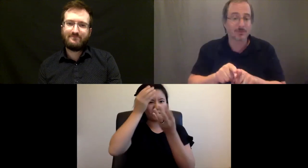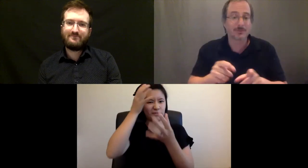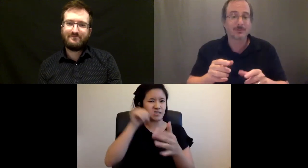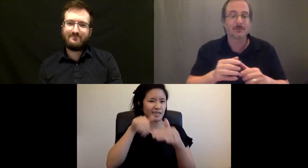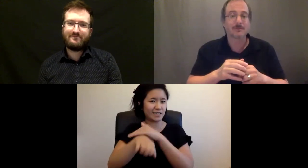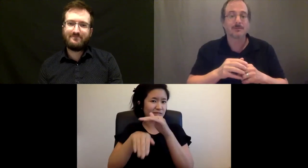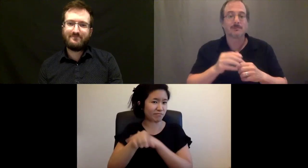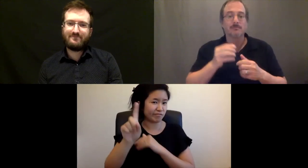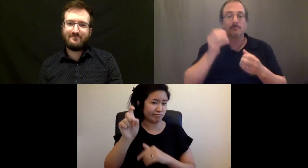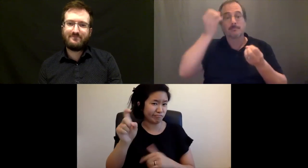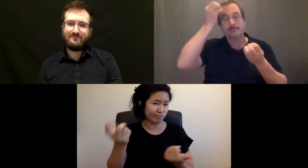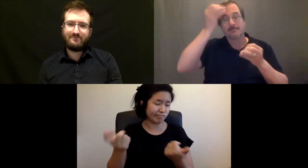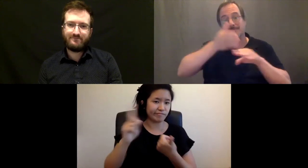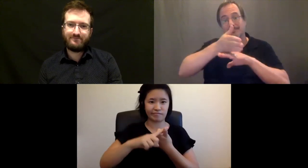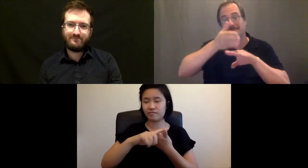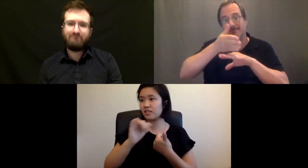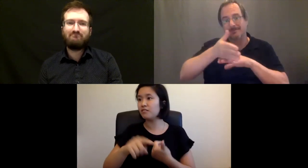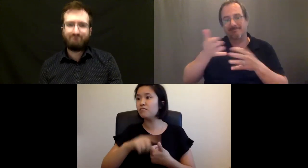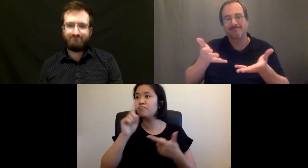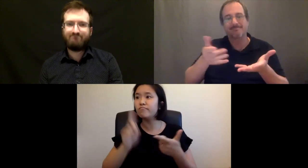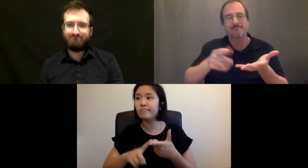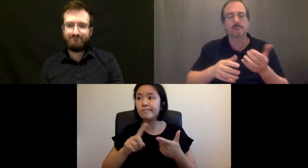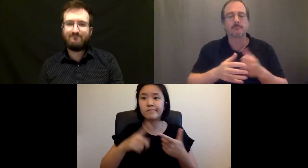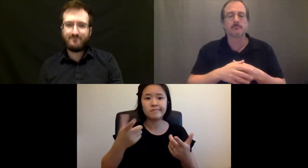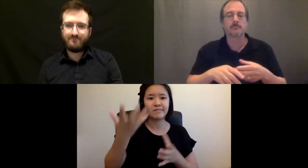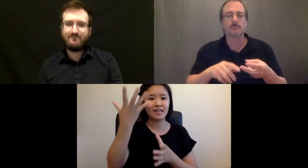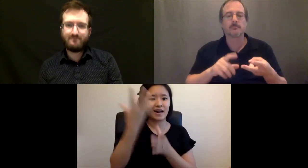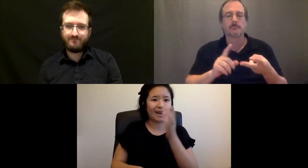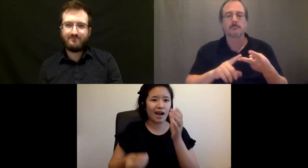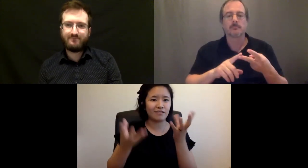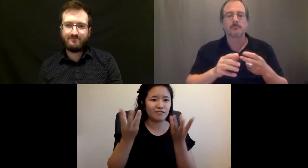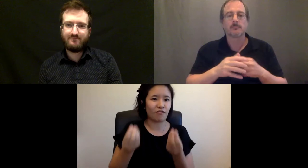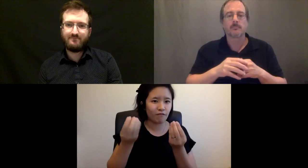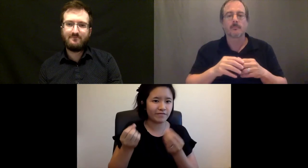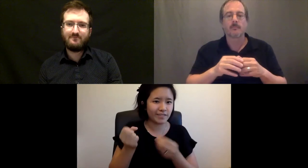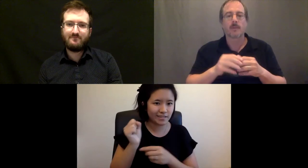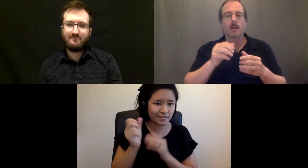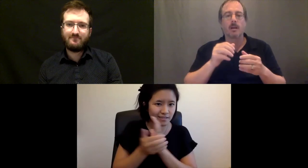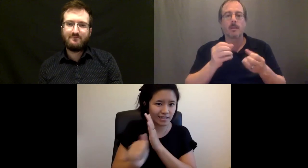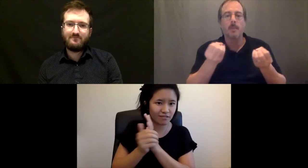deafblind youth. Maybe the information out there is inaccessible.